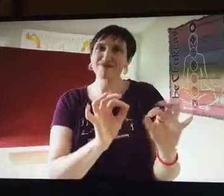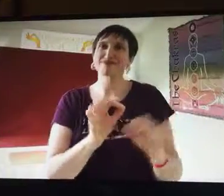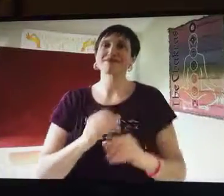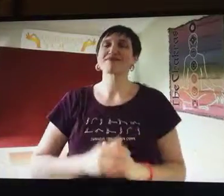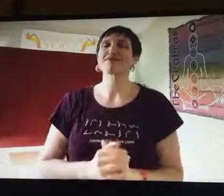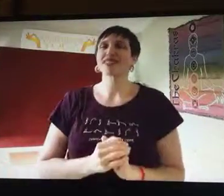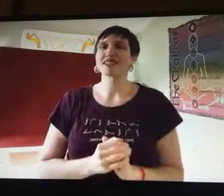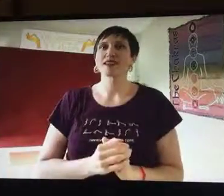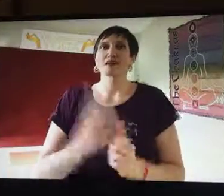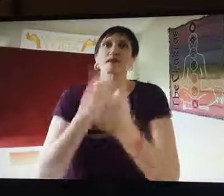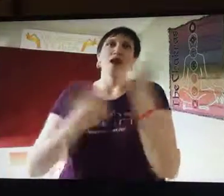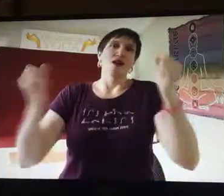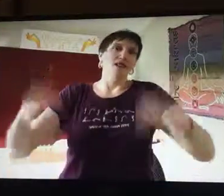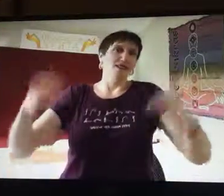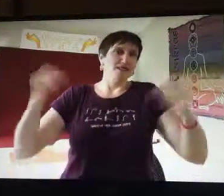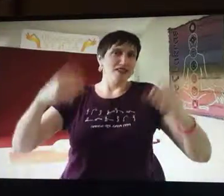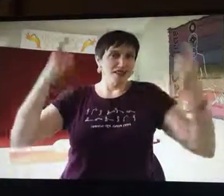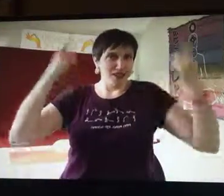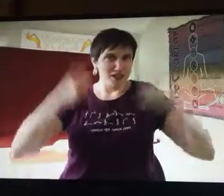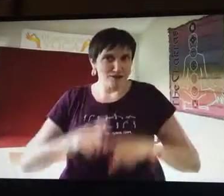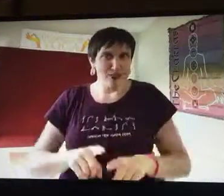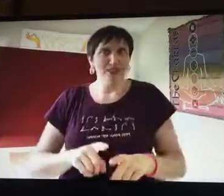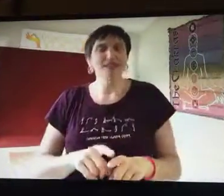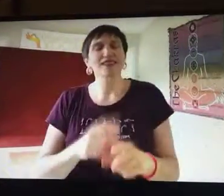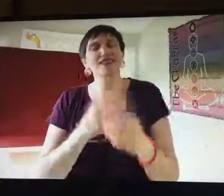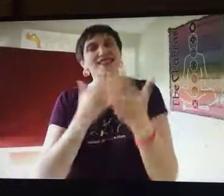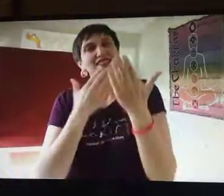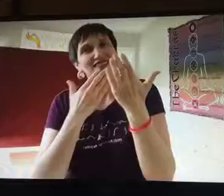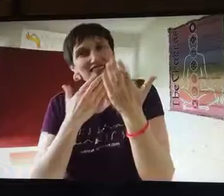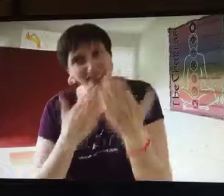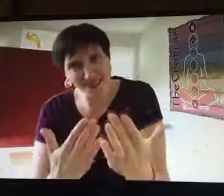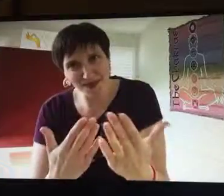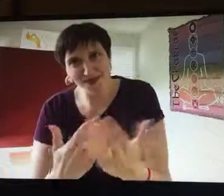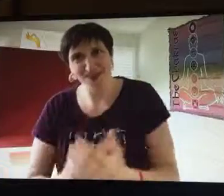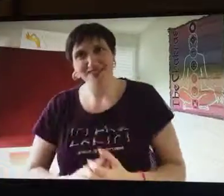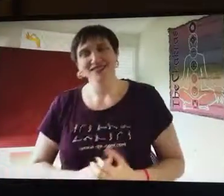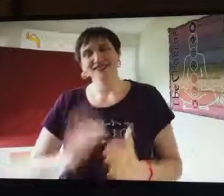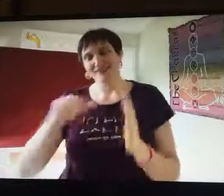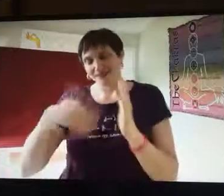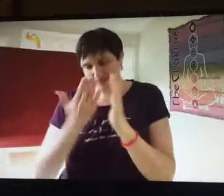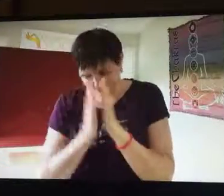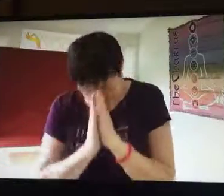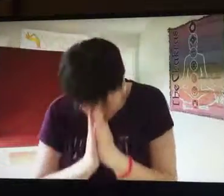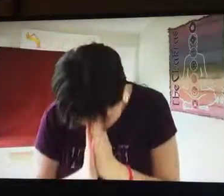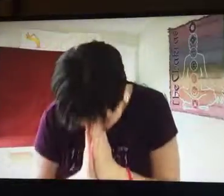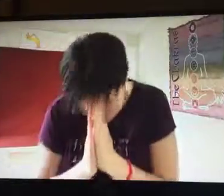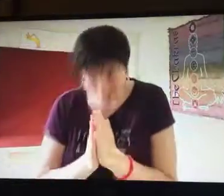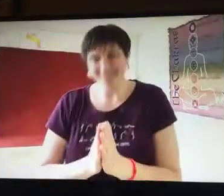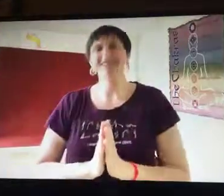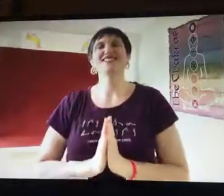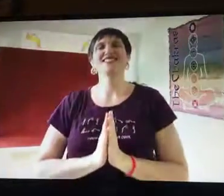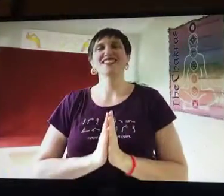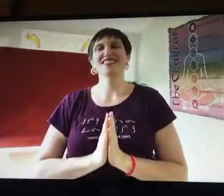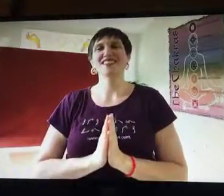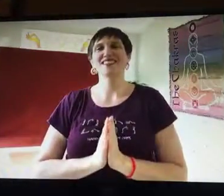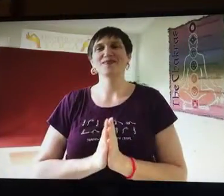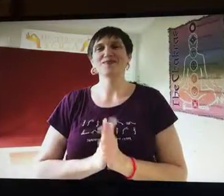sign should match one, and one sign should match the other. So everyone agreed. Thank you. Namaste.